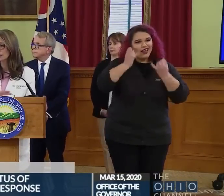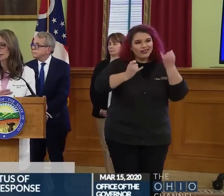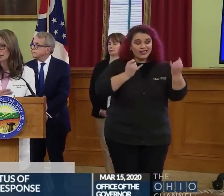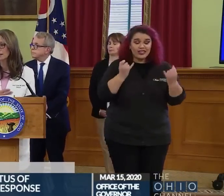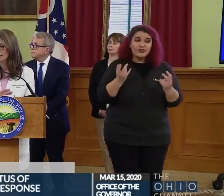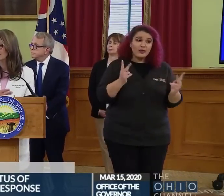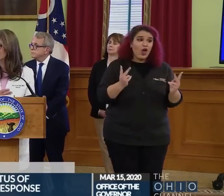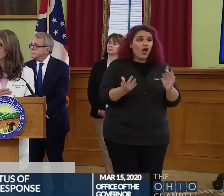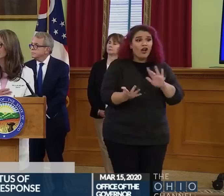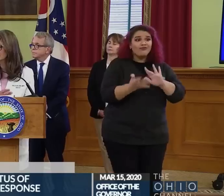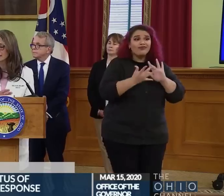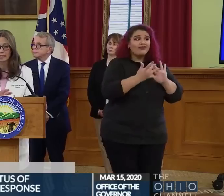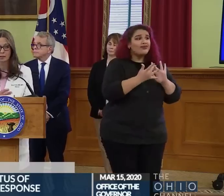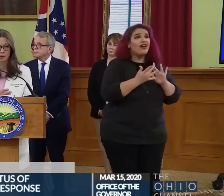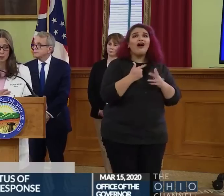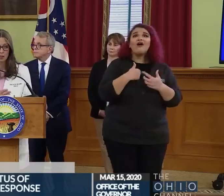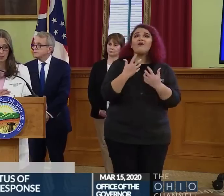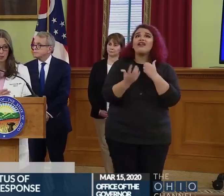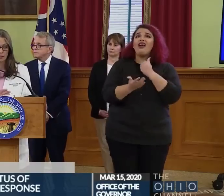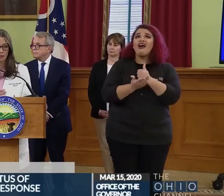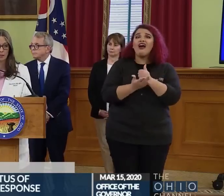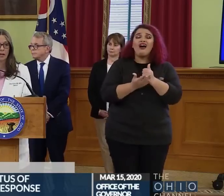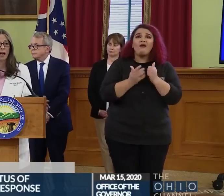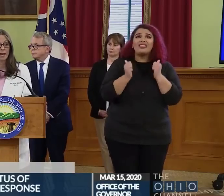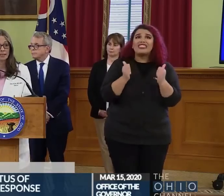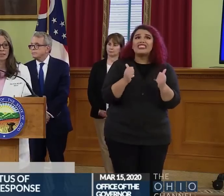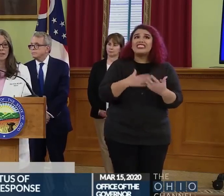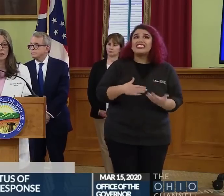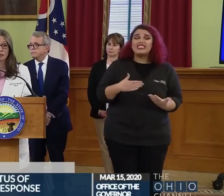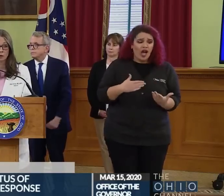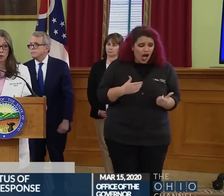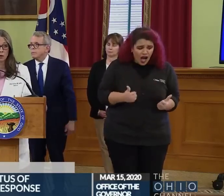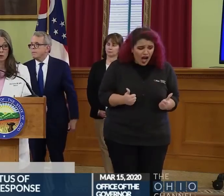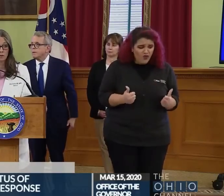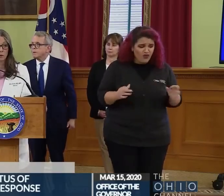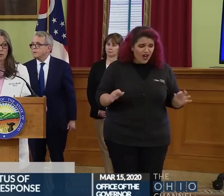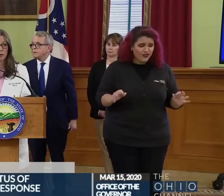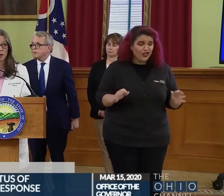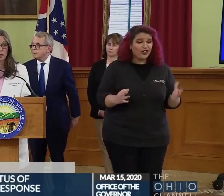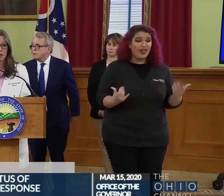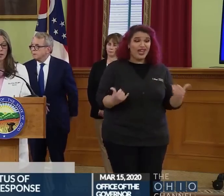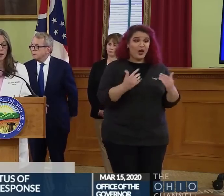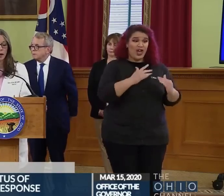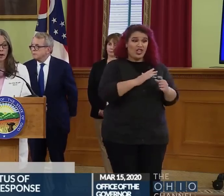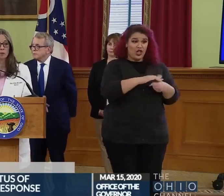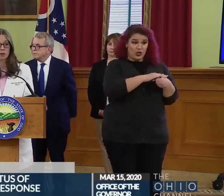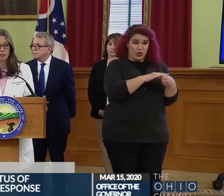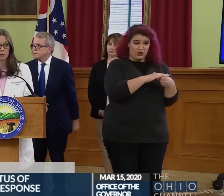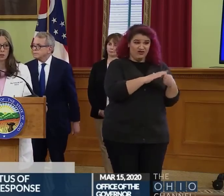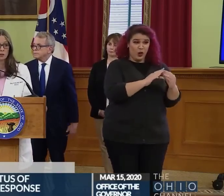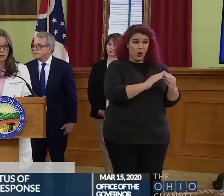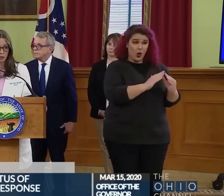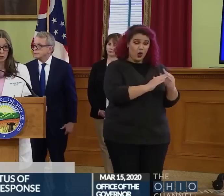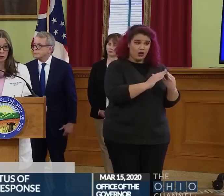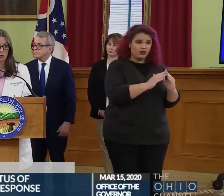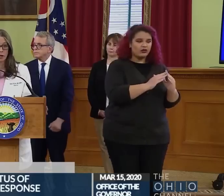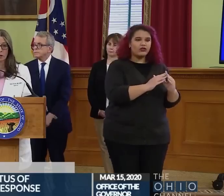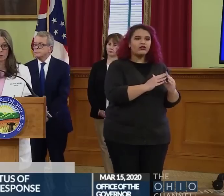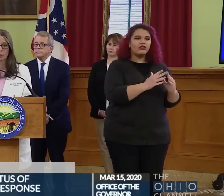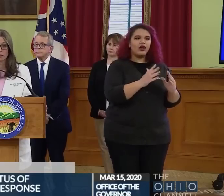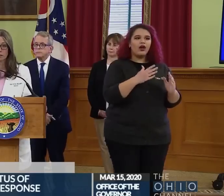just, again, it's exactly what we're going to need. I can say that at the local level, there are looking to your